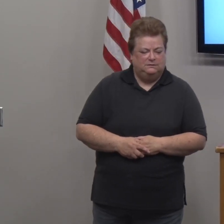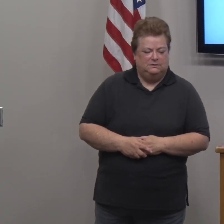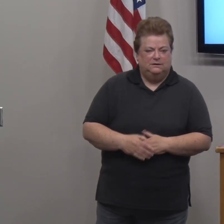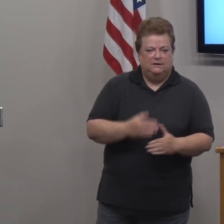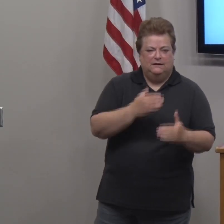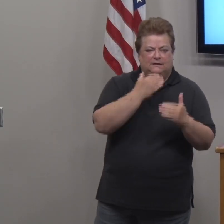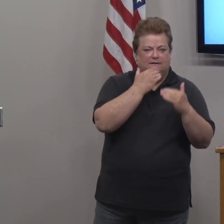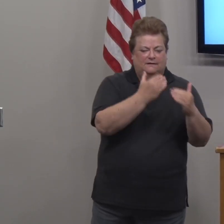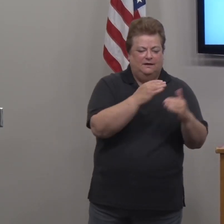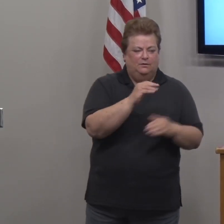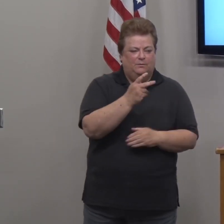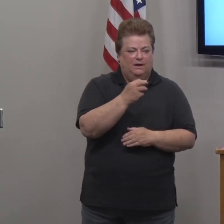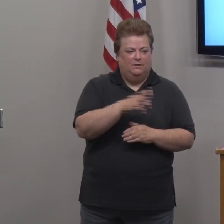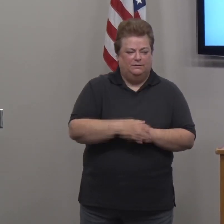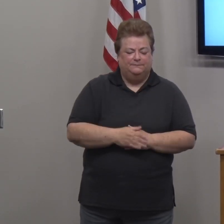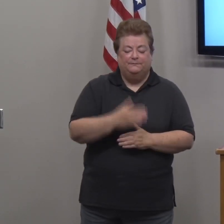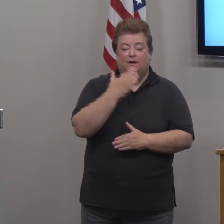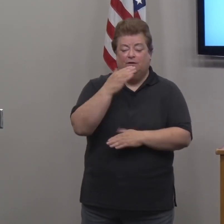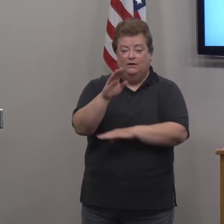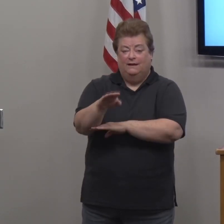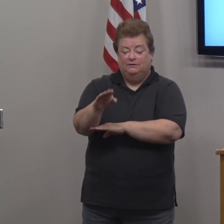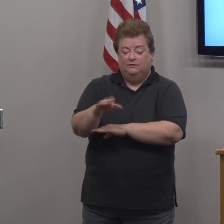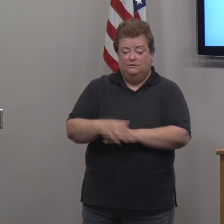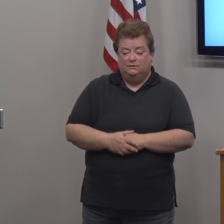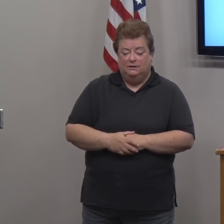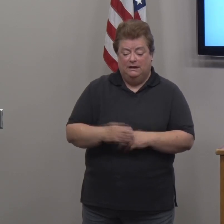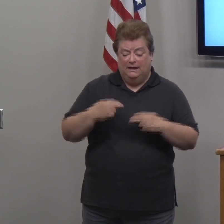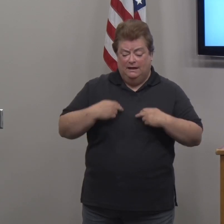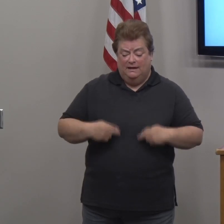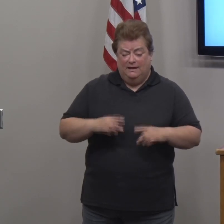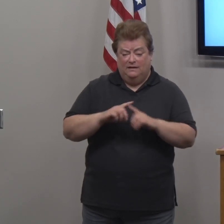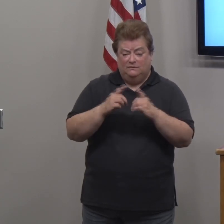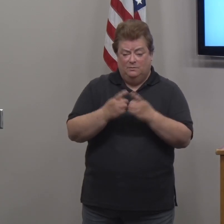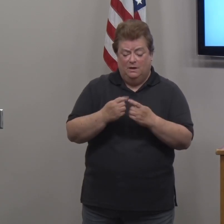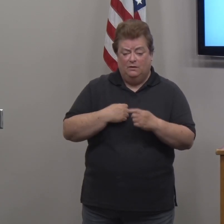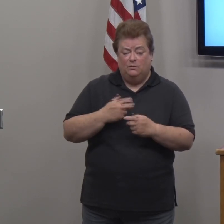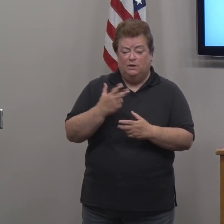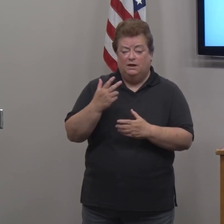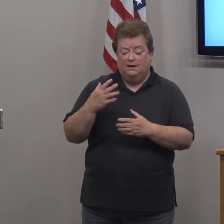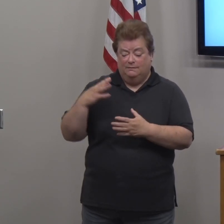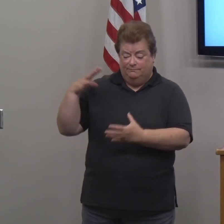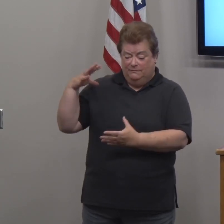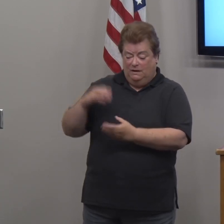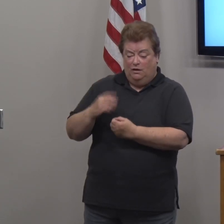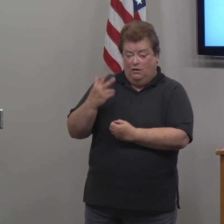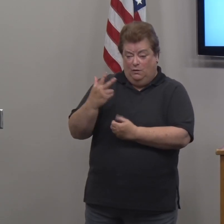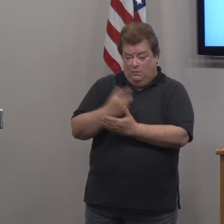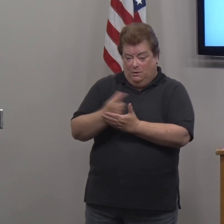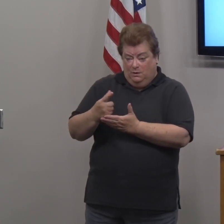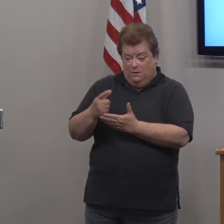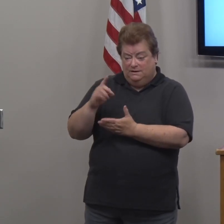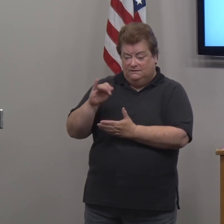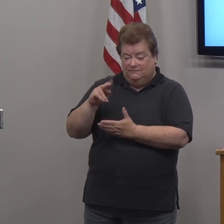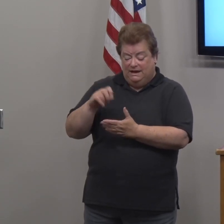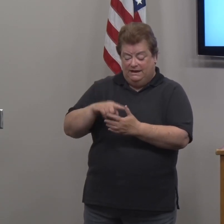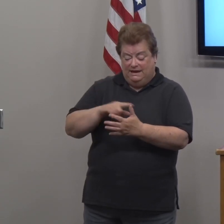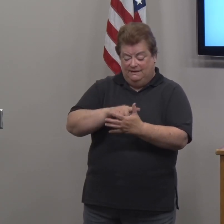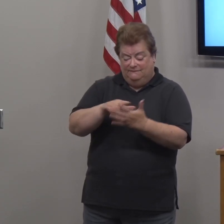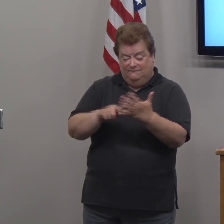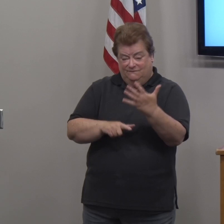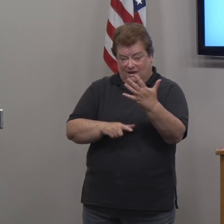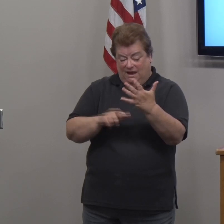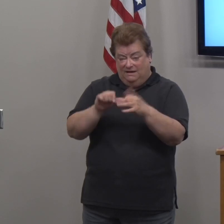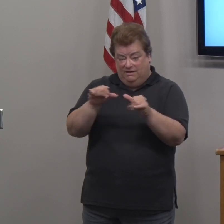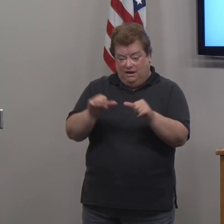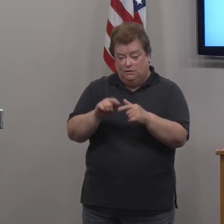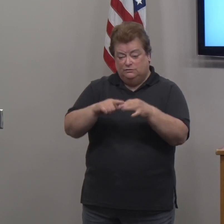Thank you, Mary. Good afternoon. The Health Department uses 3 weeks of data in 5 primary areas to determine the